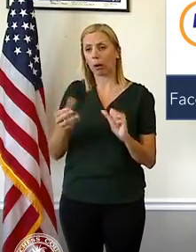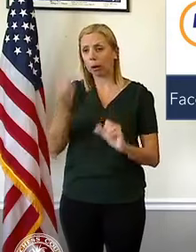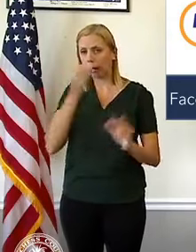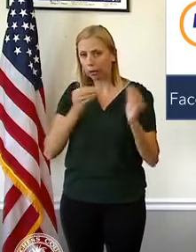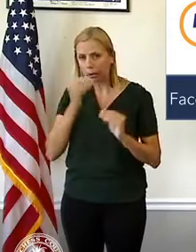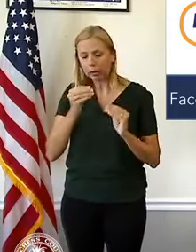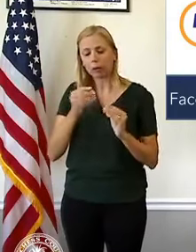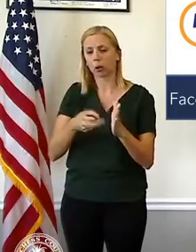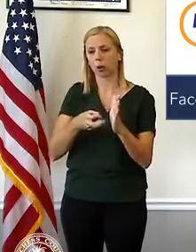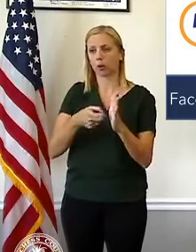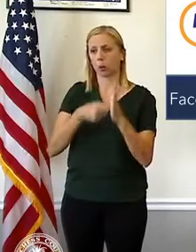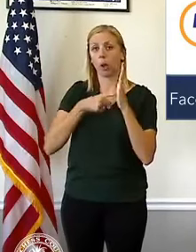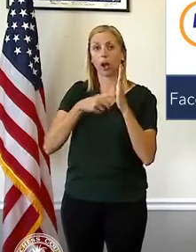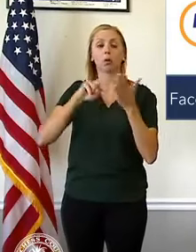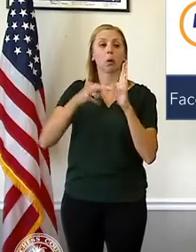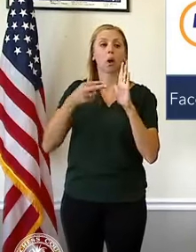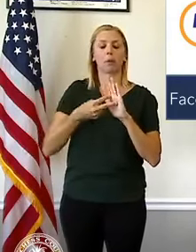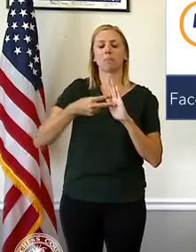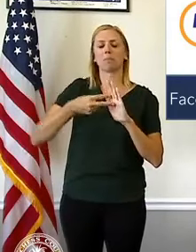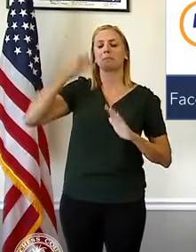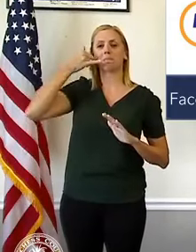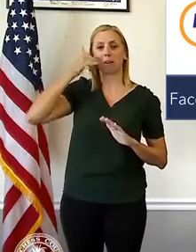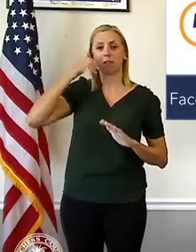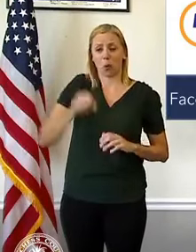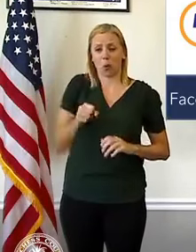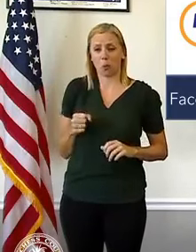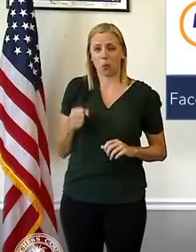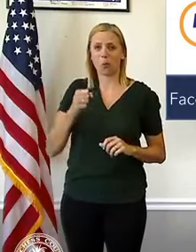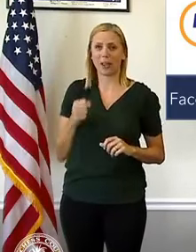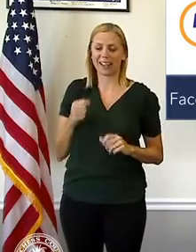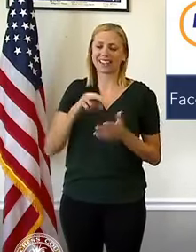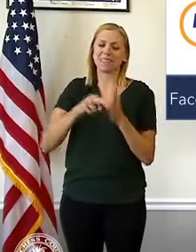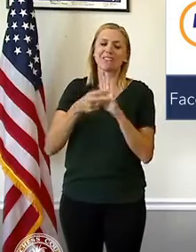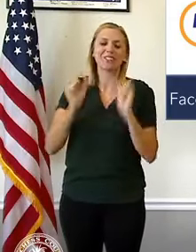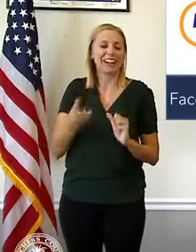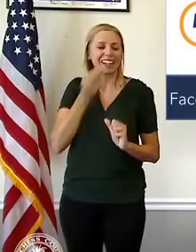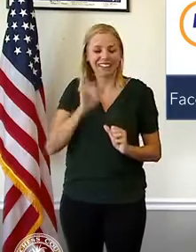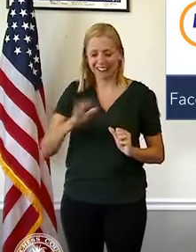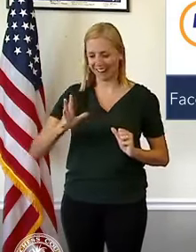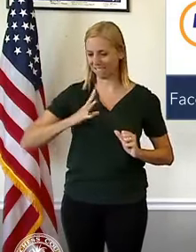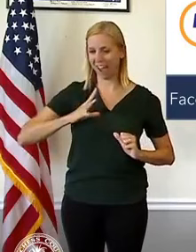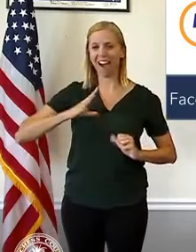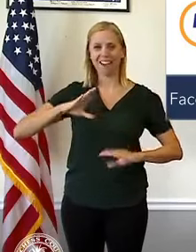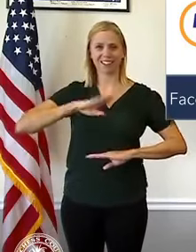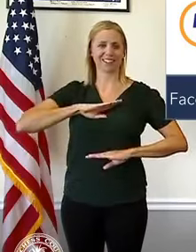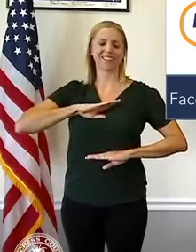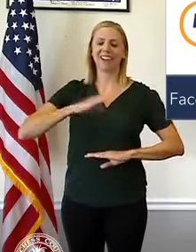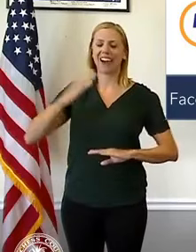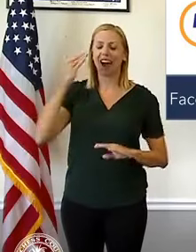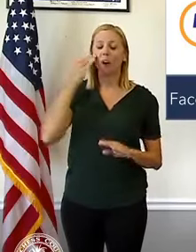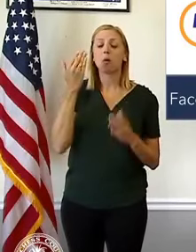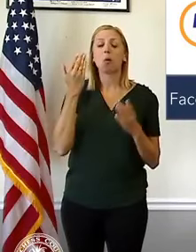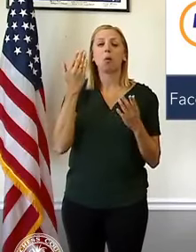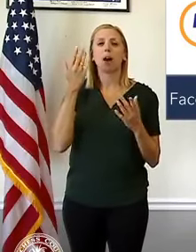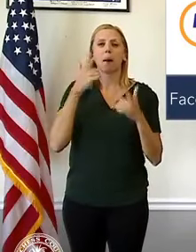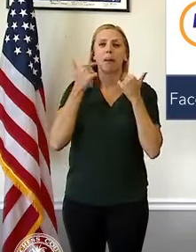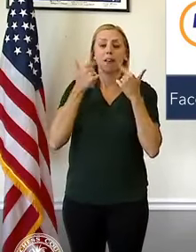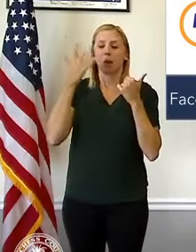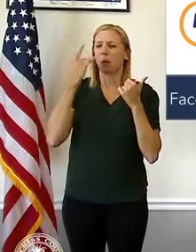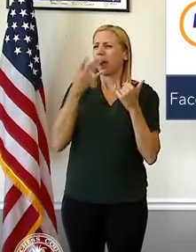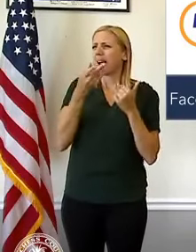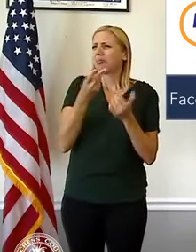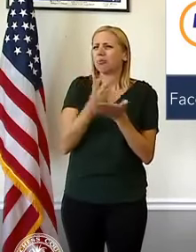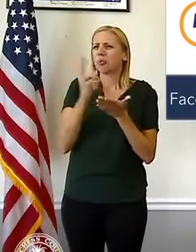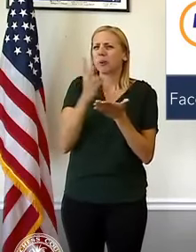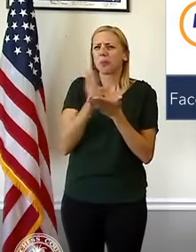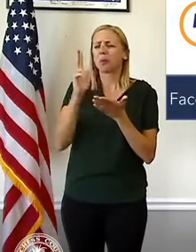that buffalo wings are a meal of substance. The state of New York has said that. I'm only laughing because I know a few weeks ago the